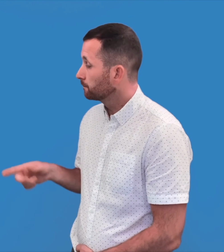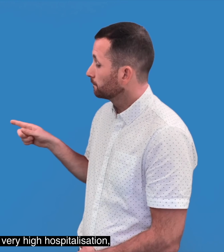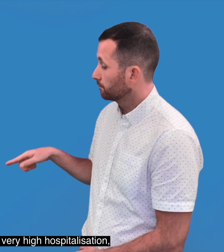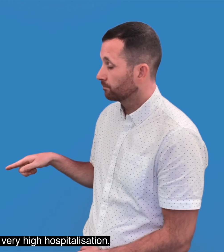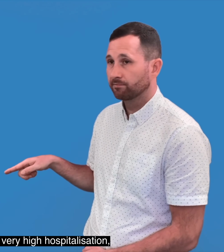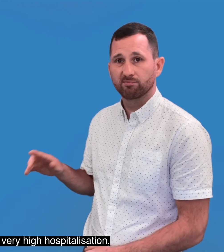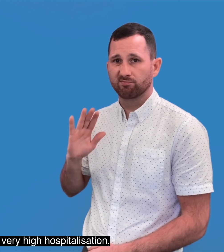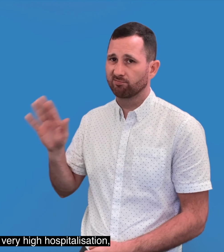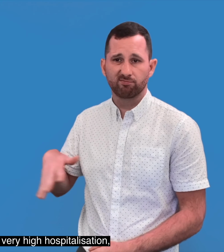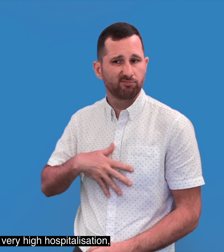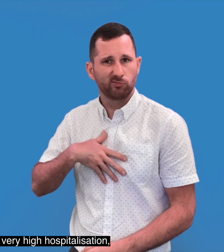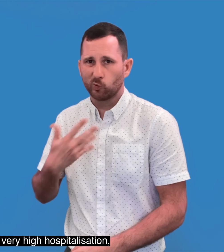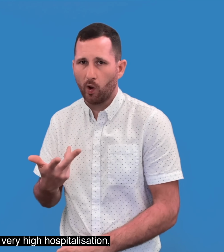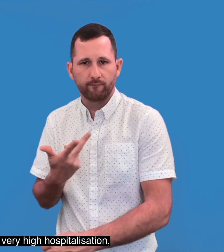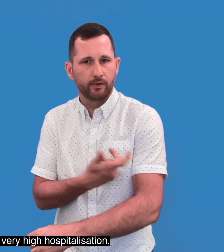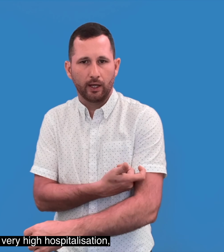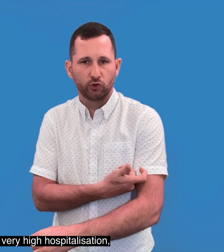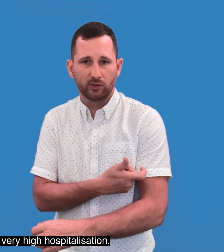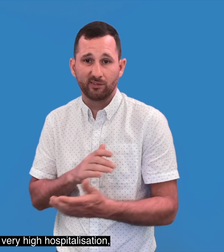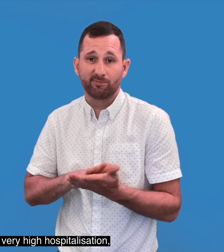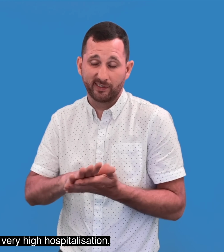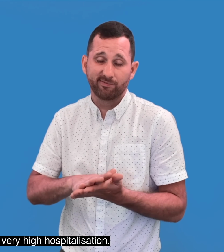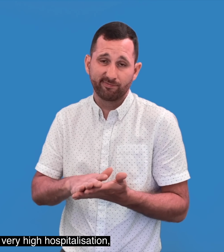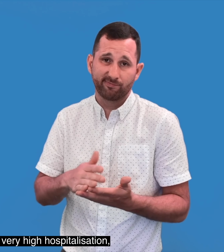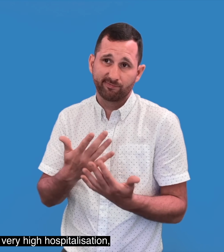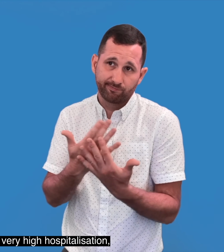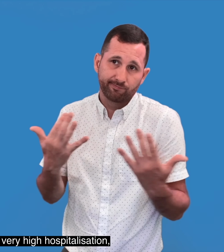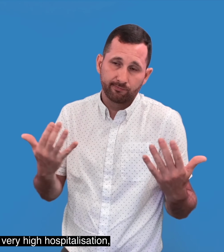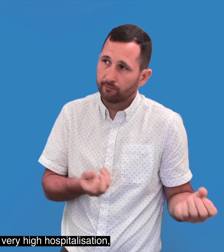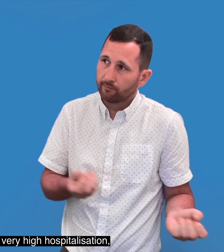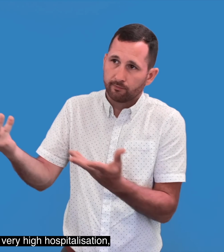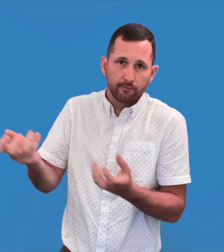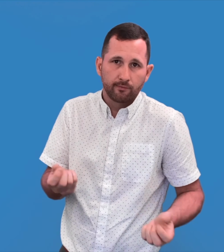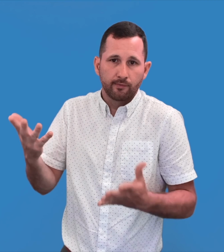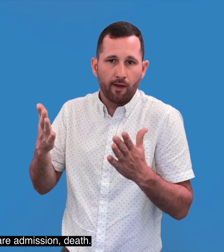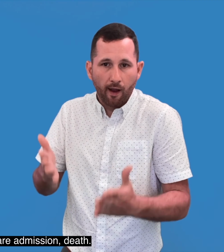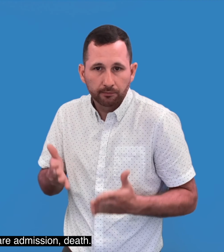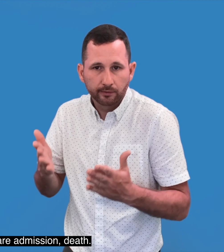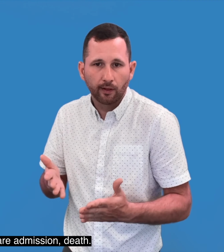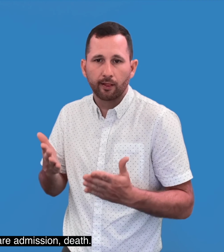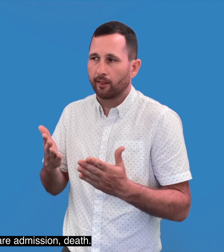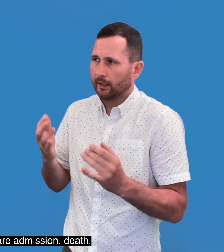No vaccination, very high, hospitalisation, intensive care